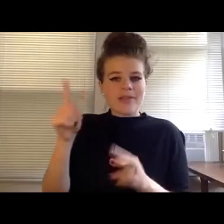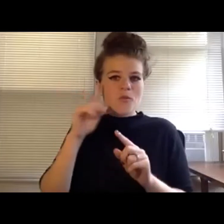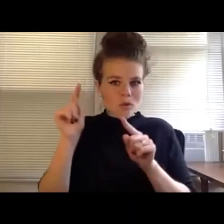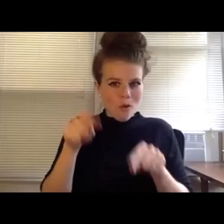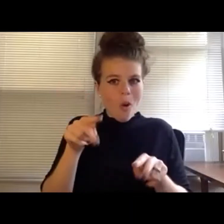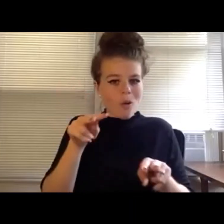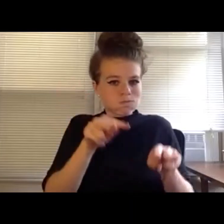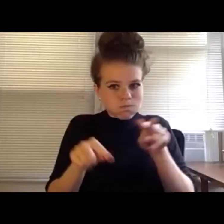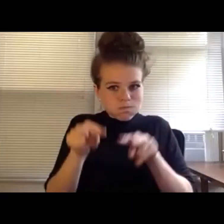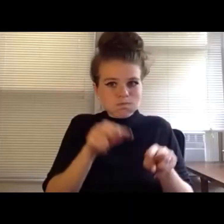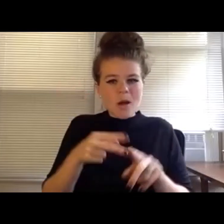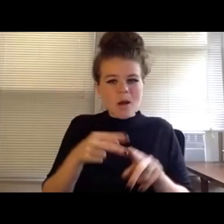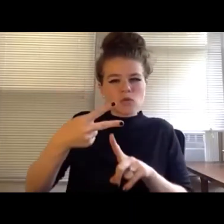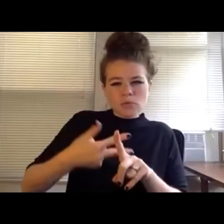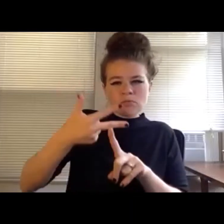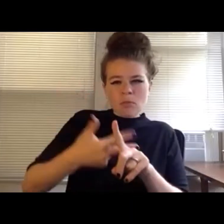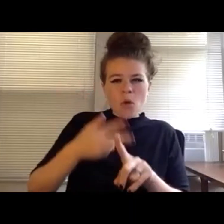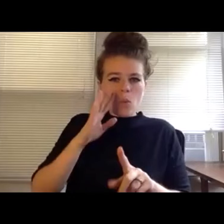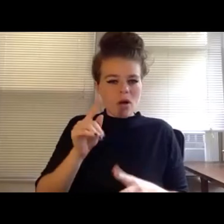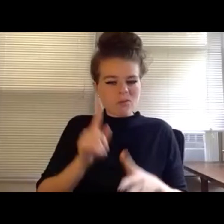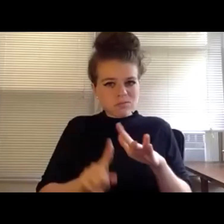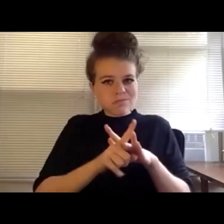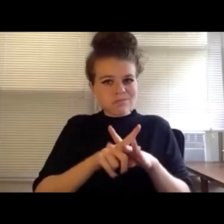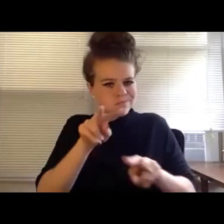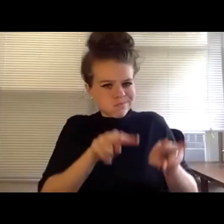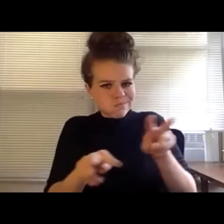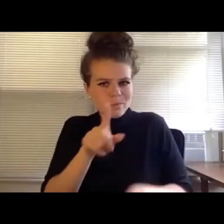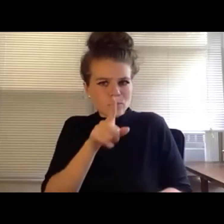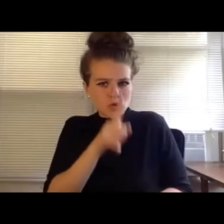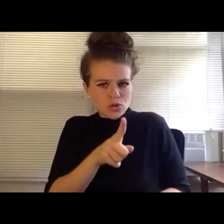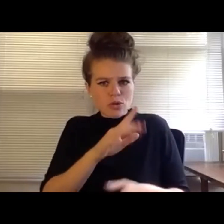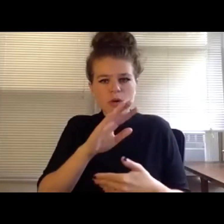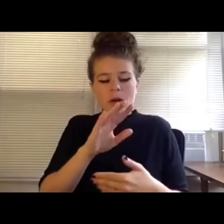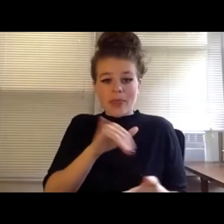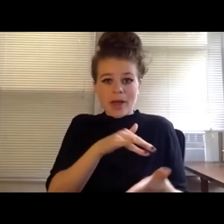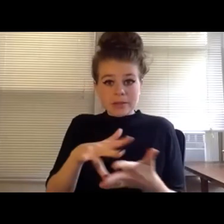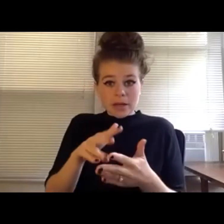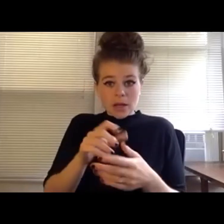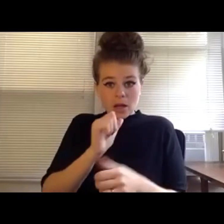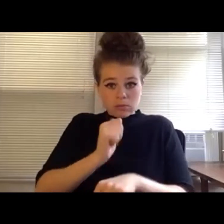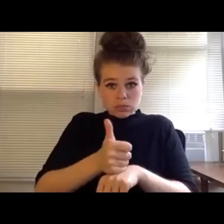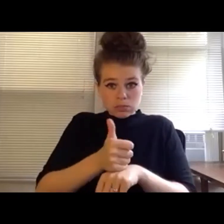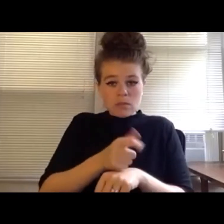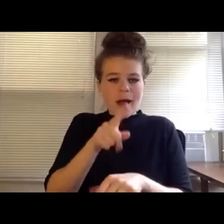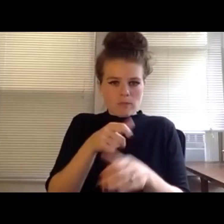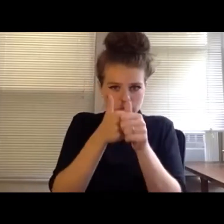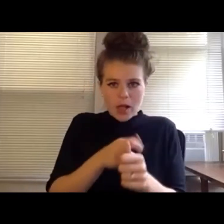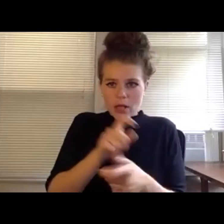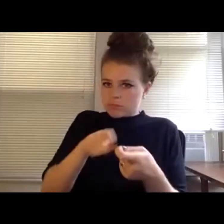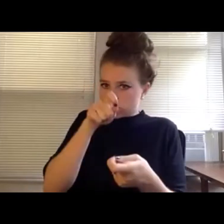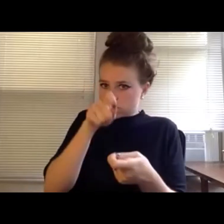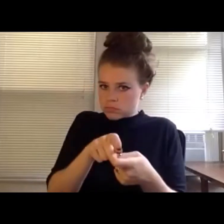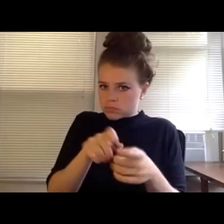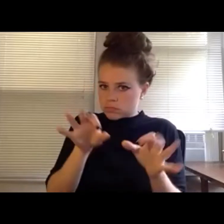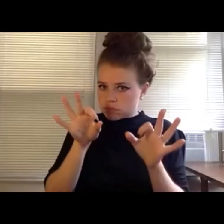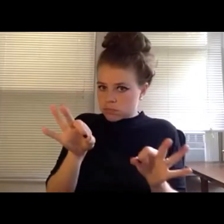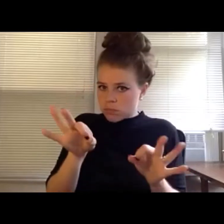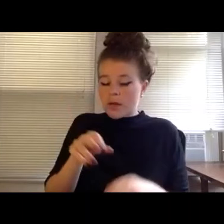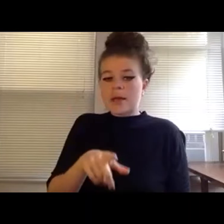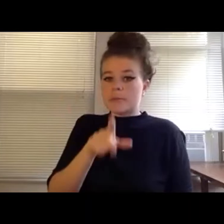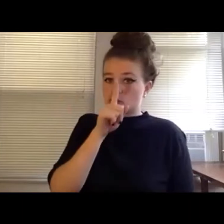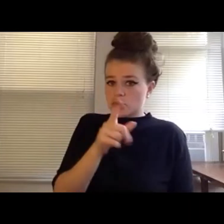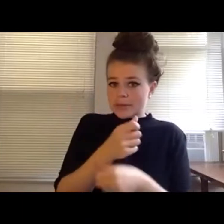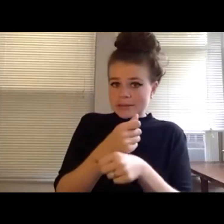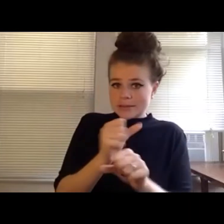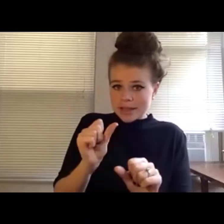2 to 3 months to make sure that we are following the study protocol exactly. To make sure that the safety